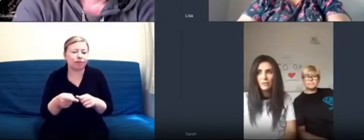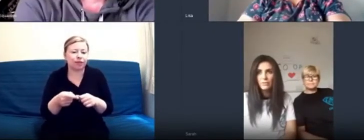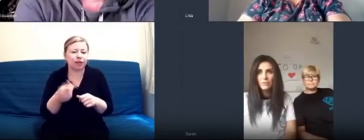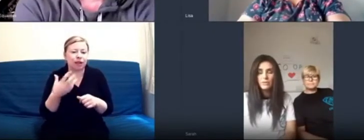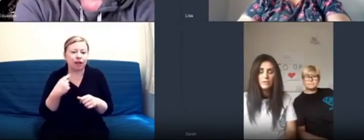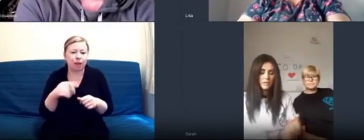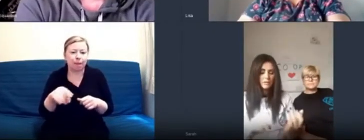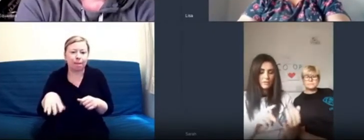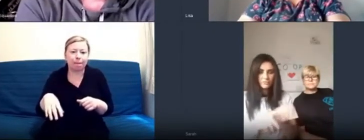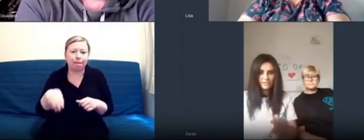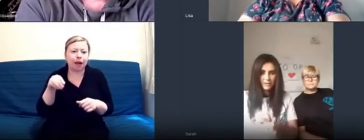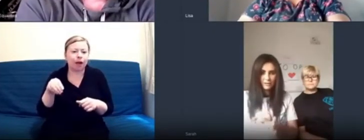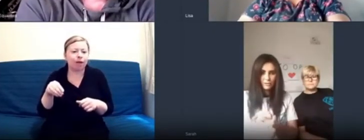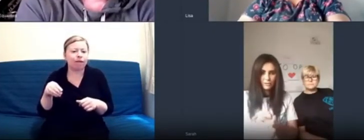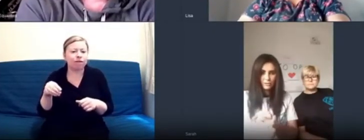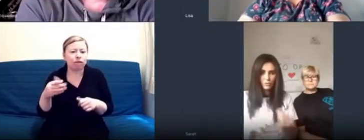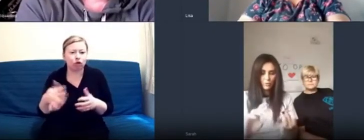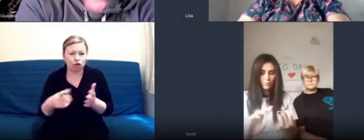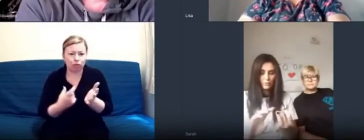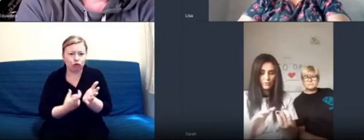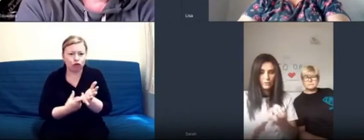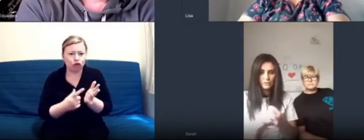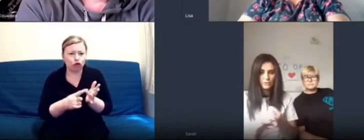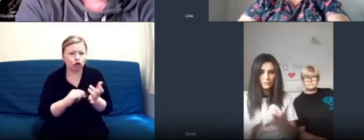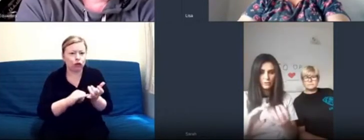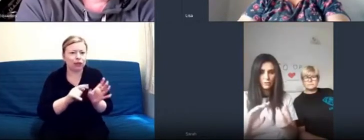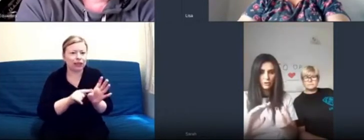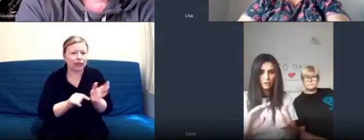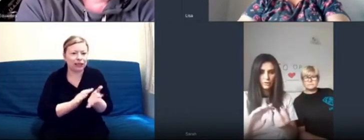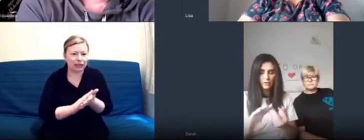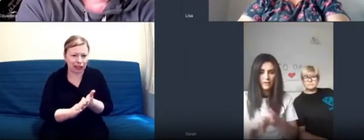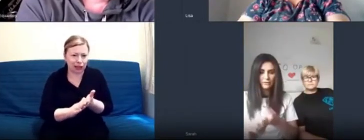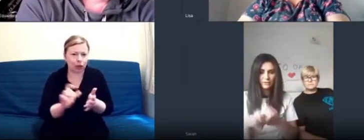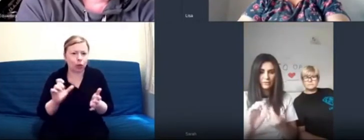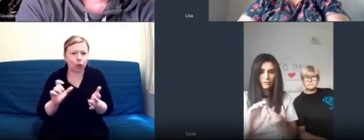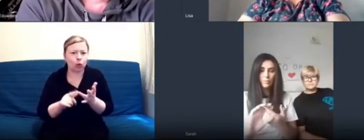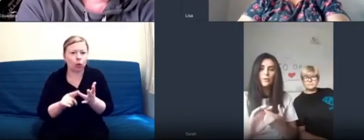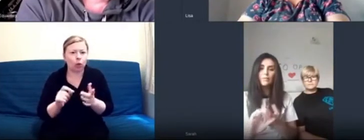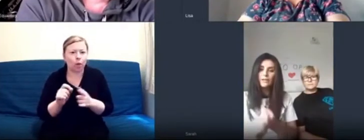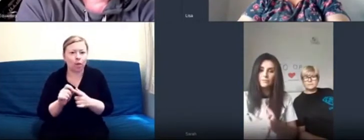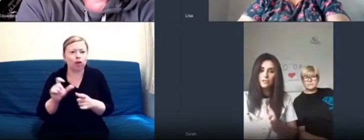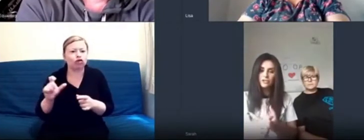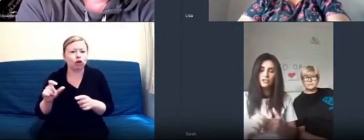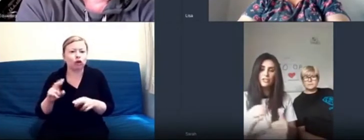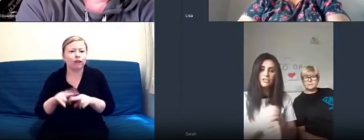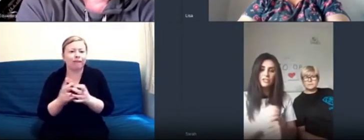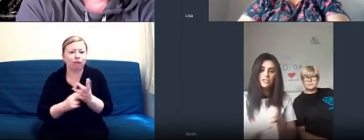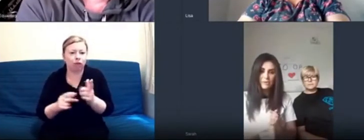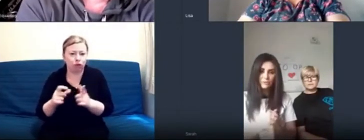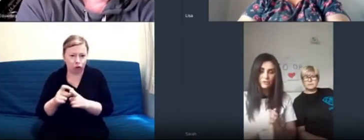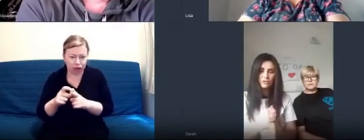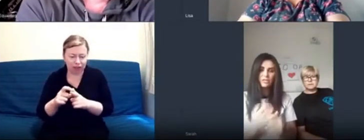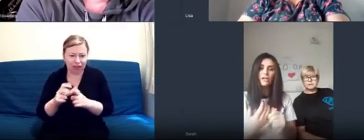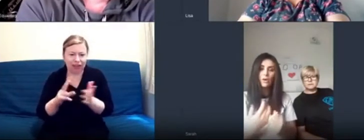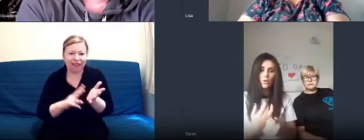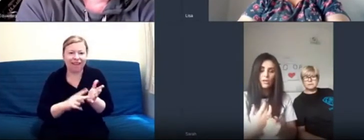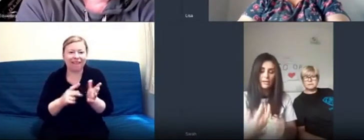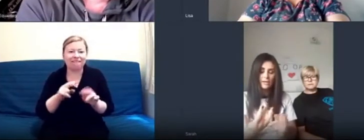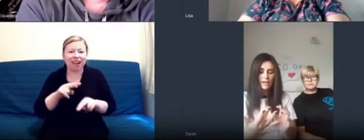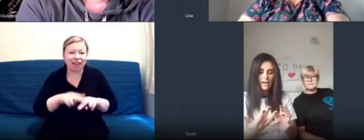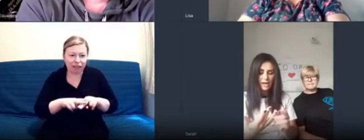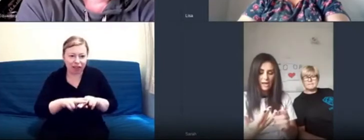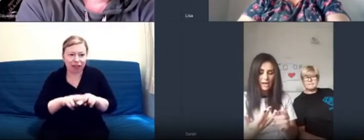We pick up from Recife Co-op, Crossford Co-op, Valleyfield Co-op, Pilmuir Street, Shamrock